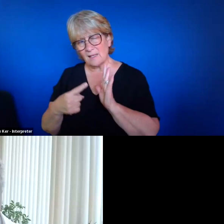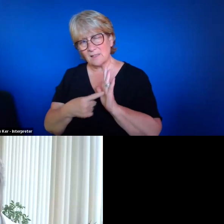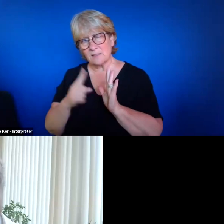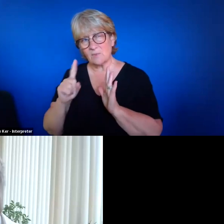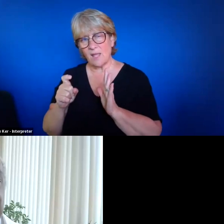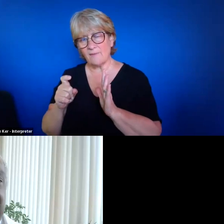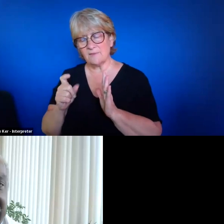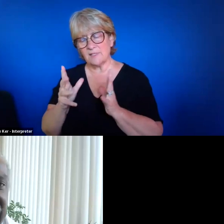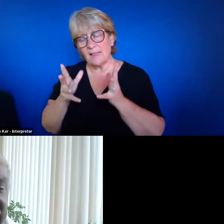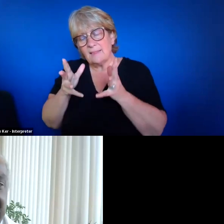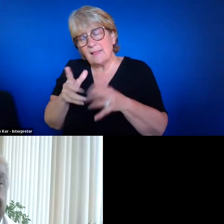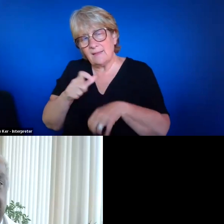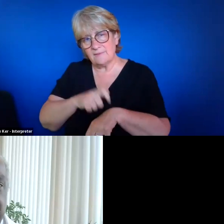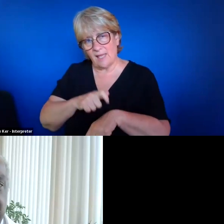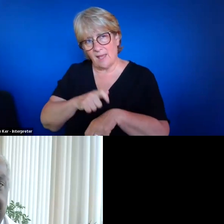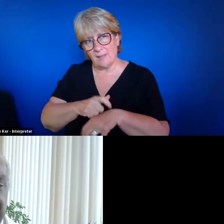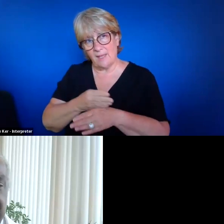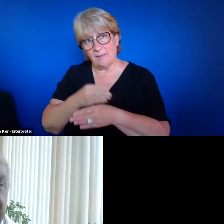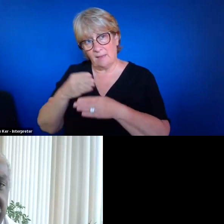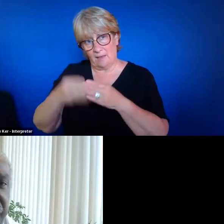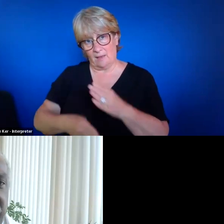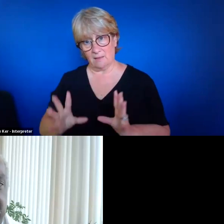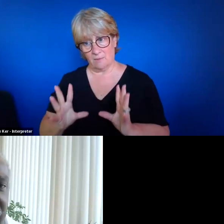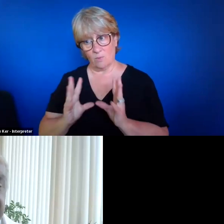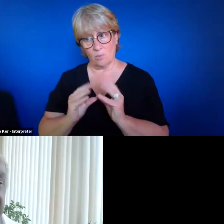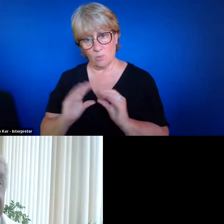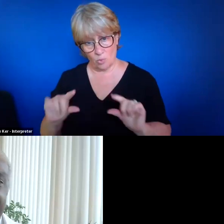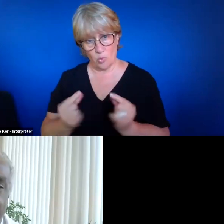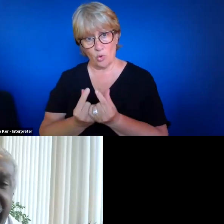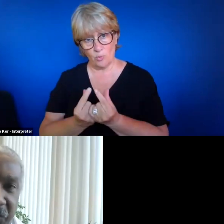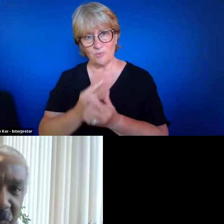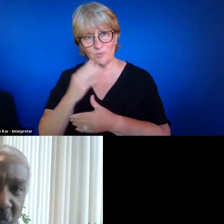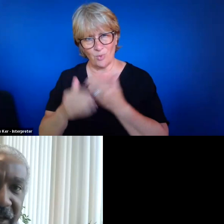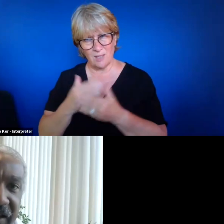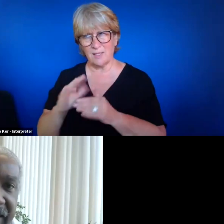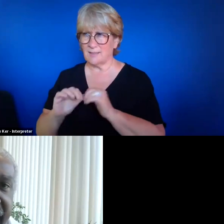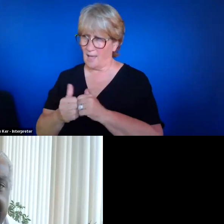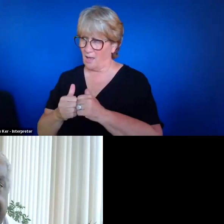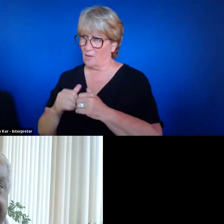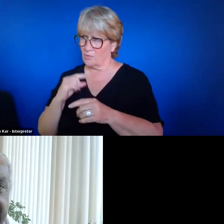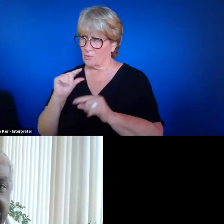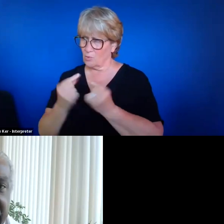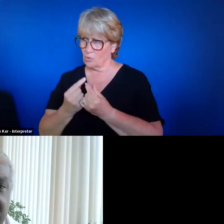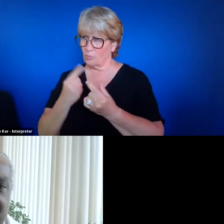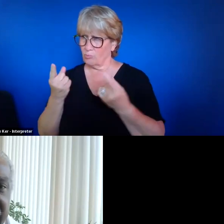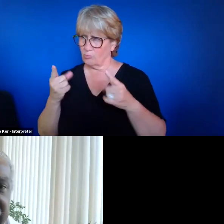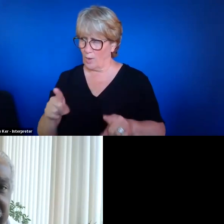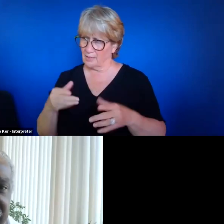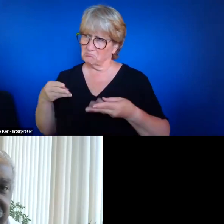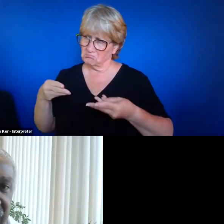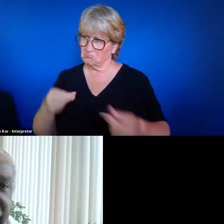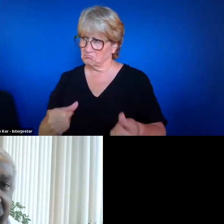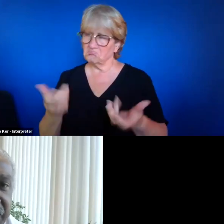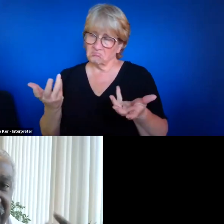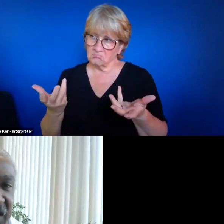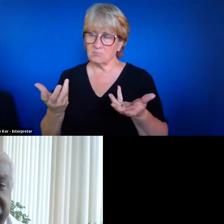leave time at the end of the group for processing how that group went. And what it does